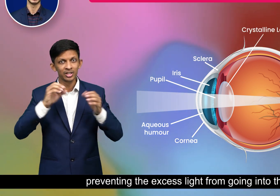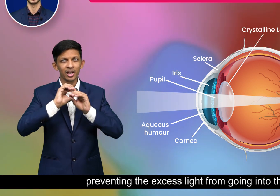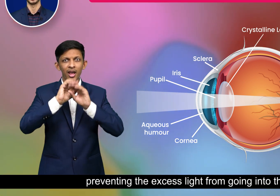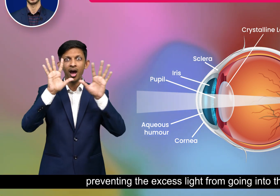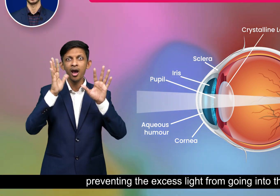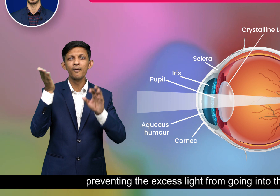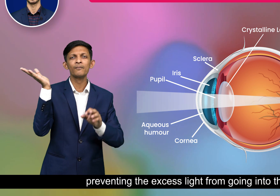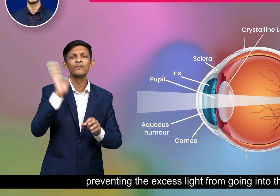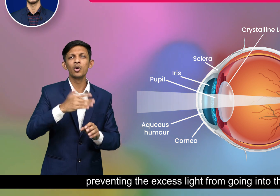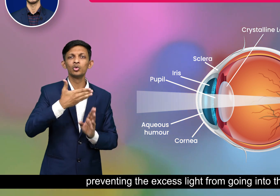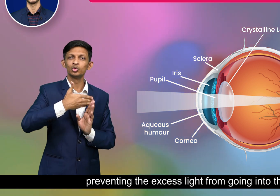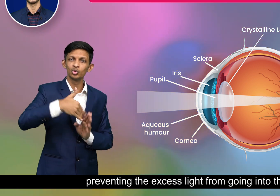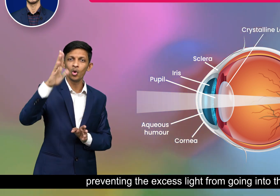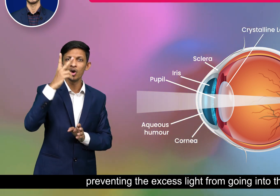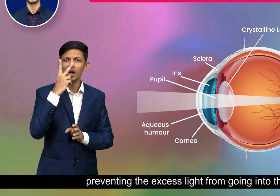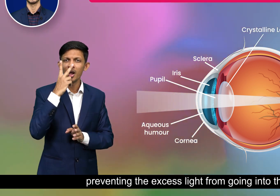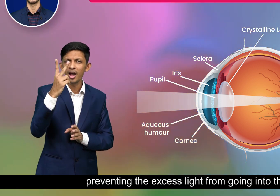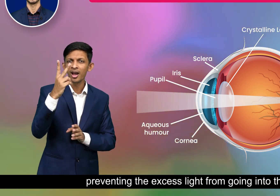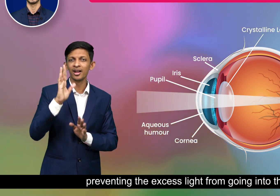eye.